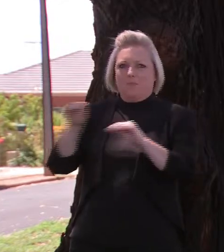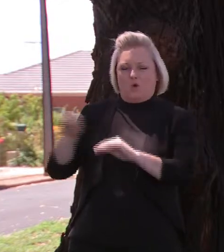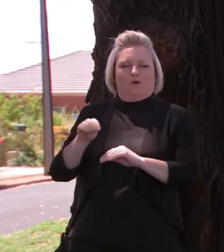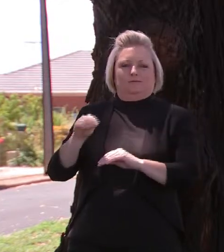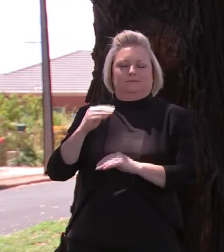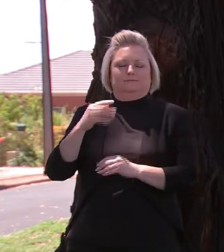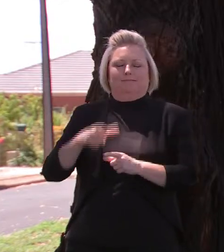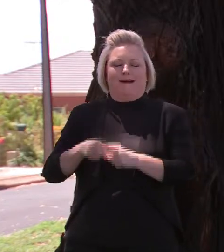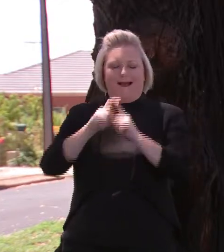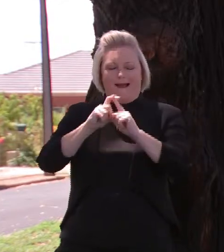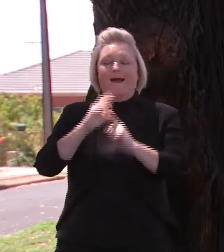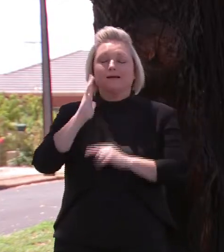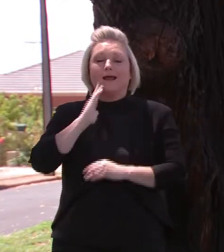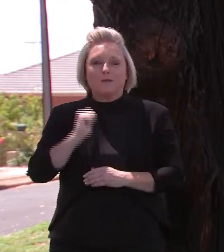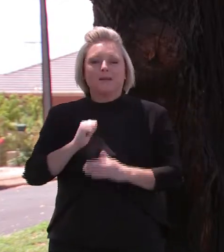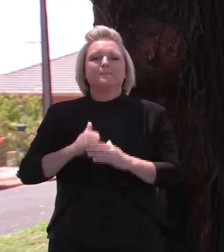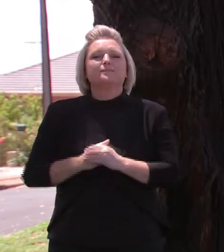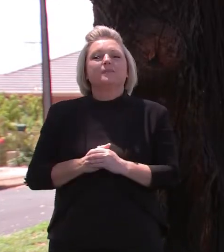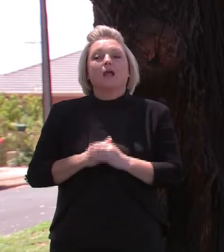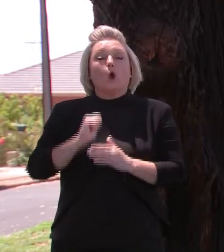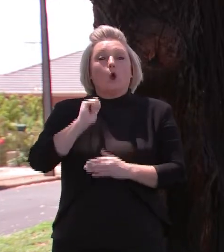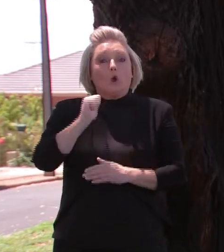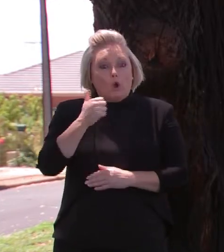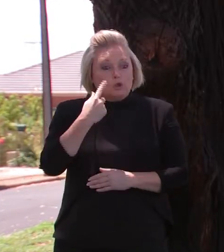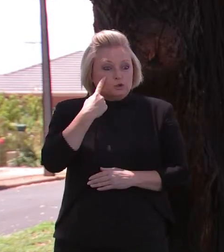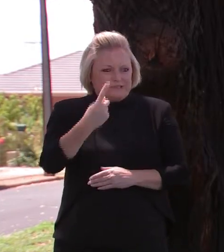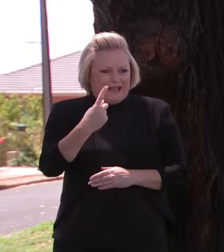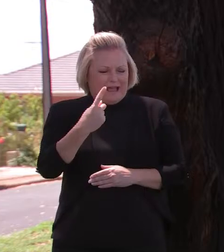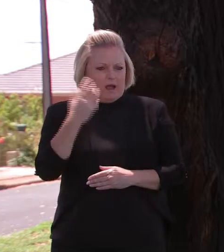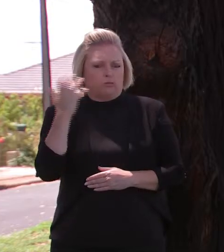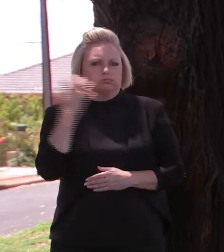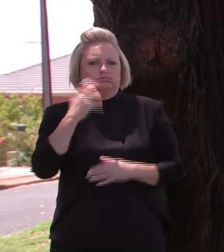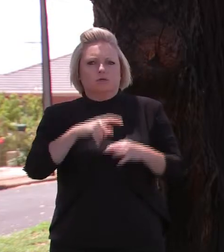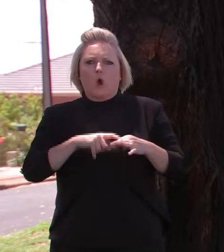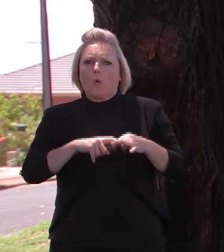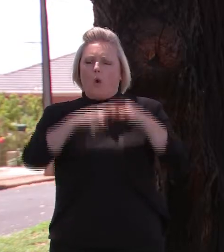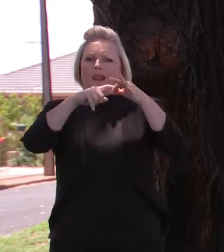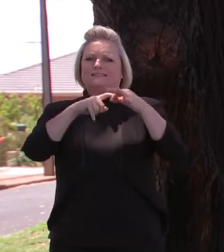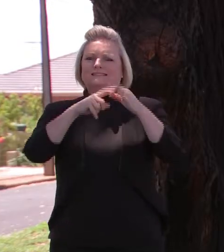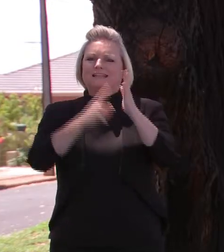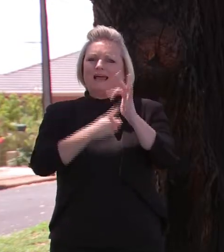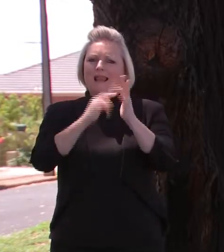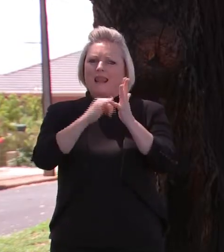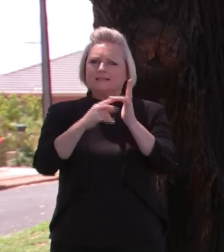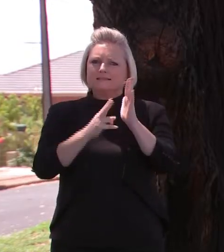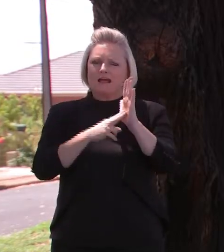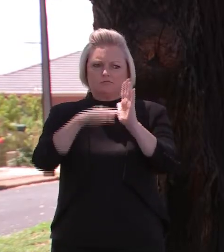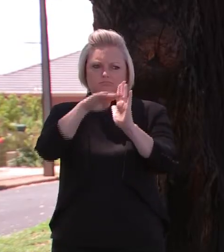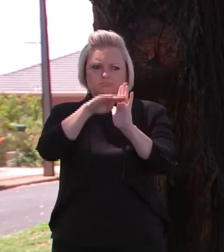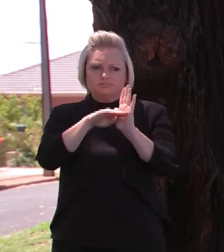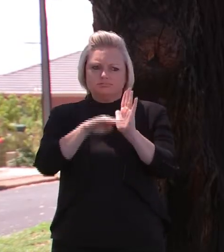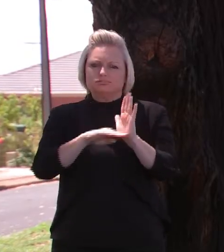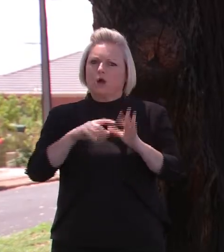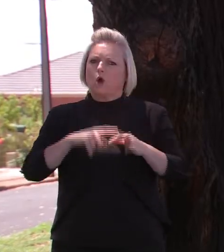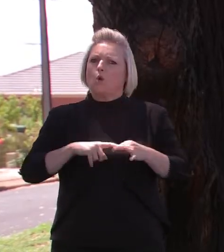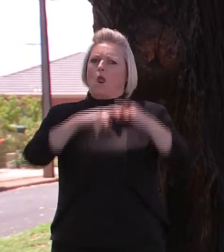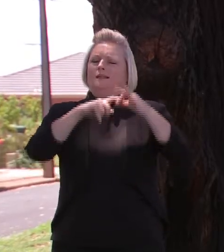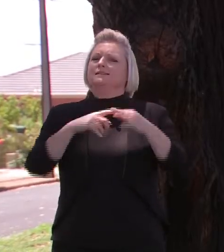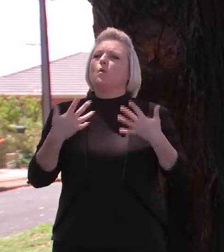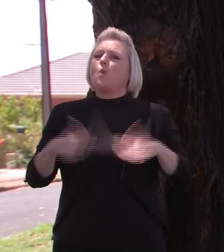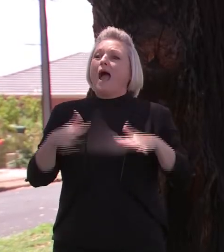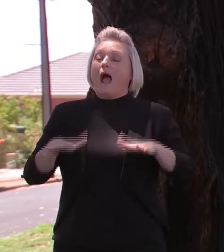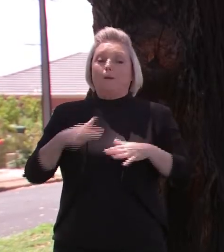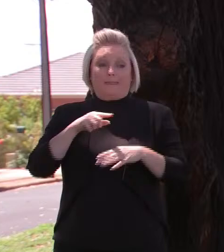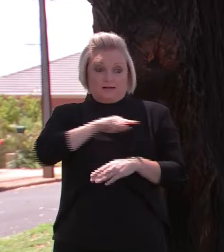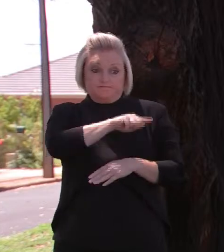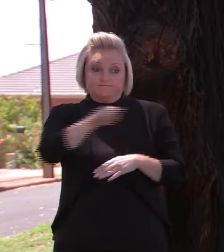was fantastic to see the quality of these lessons, which will be available for people who cannot come